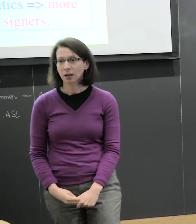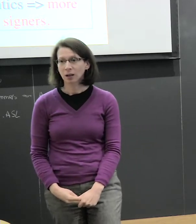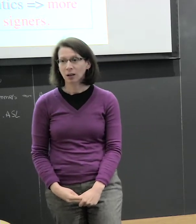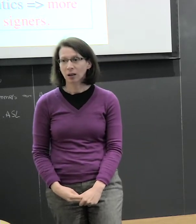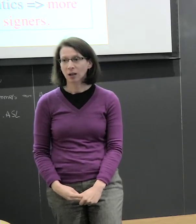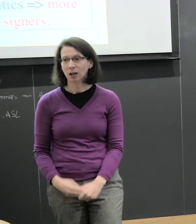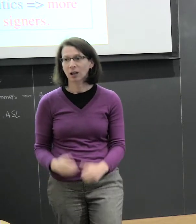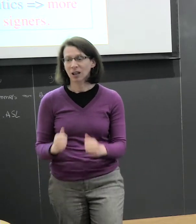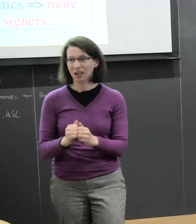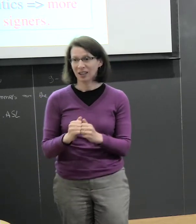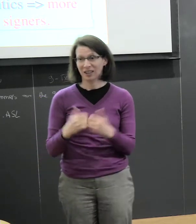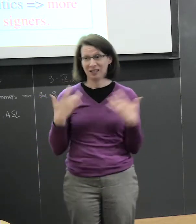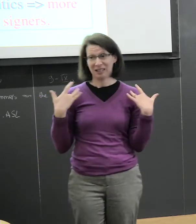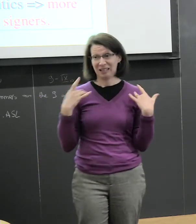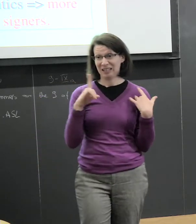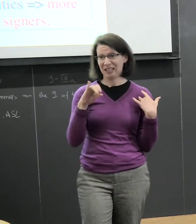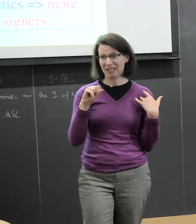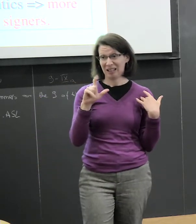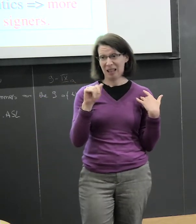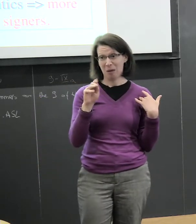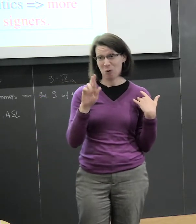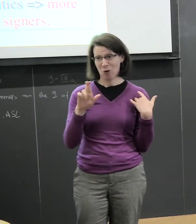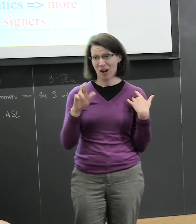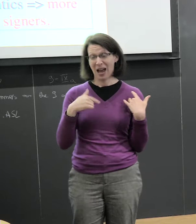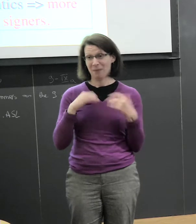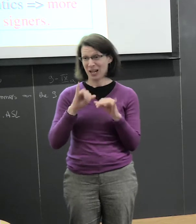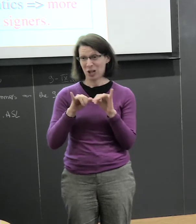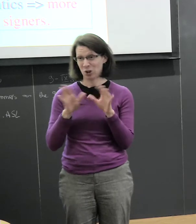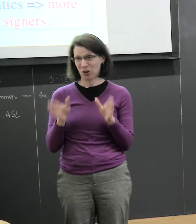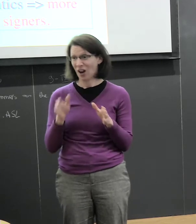With the disclaimer that I am just new and not a linguist,